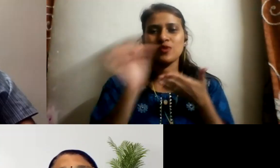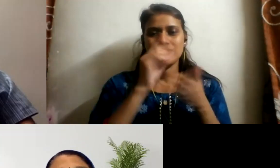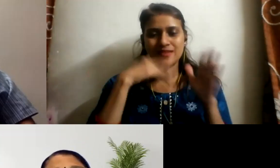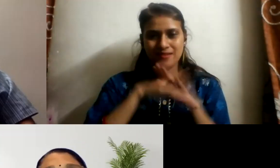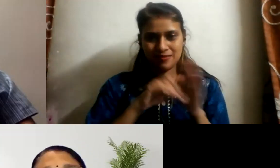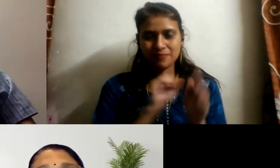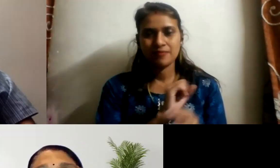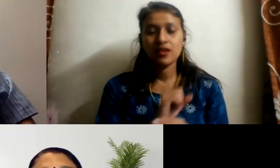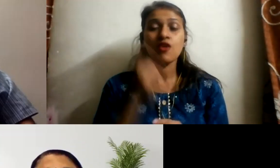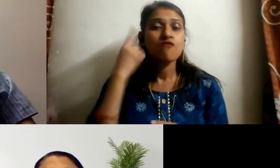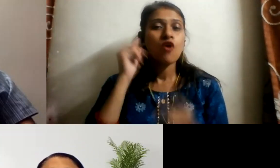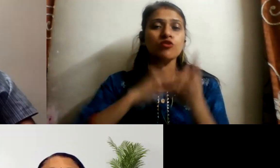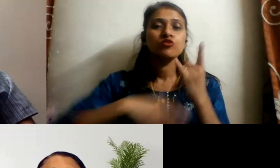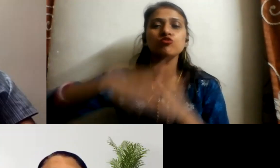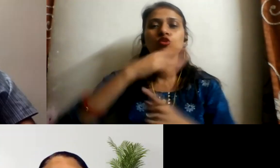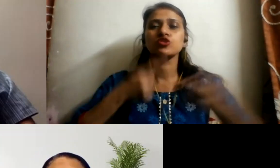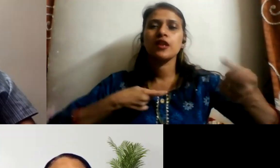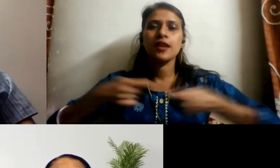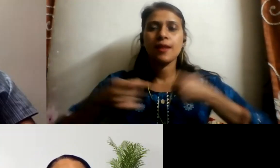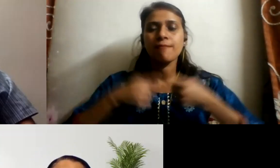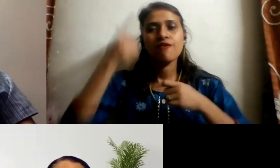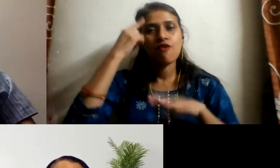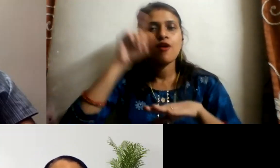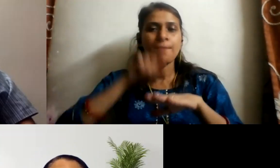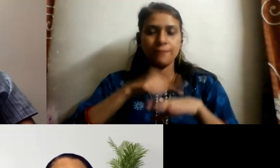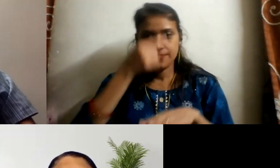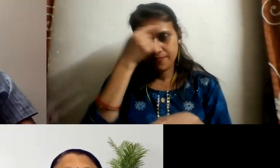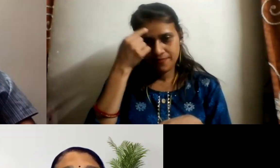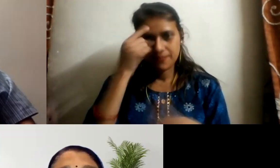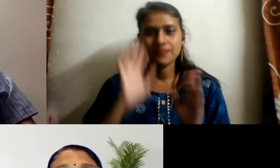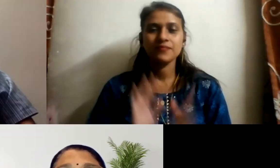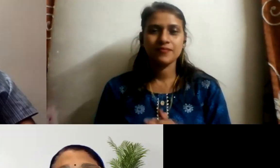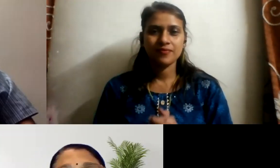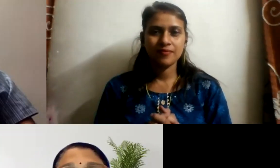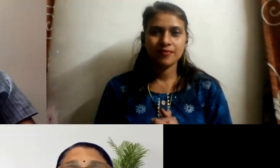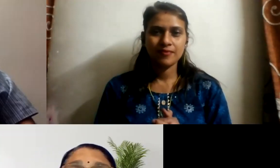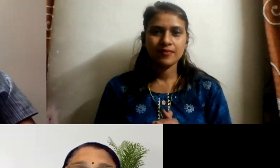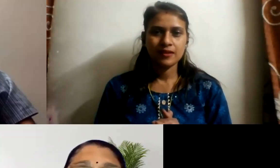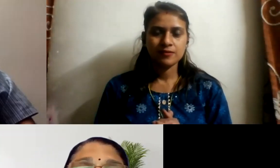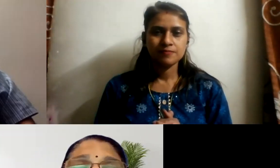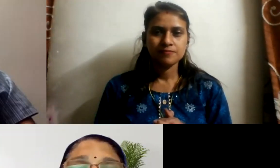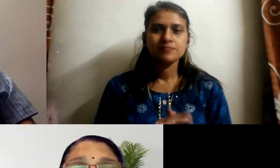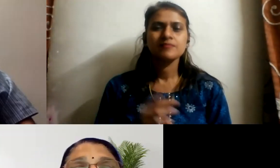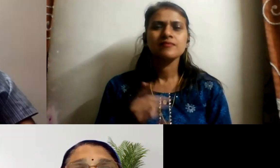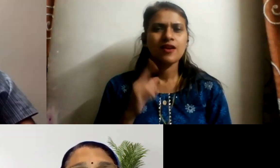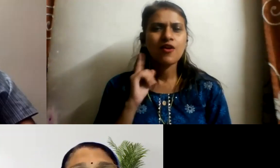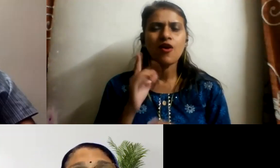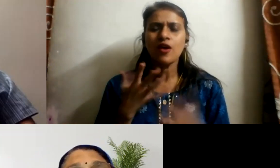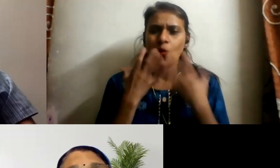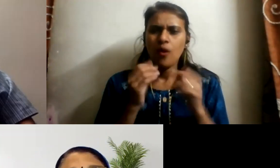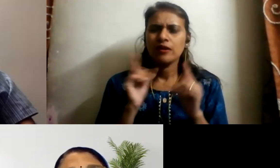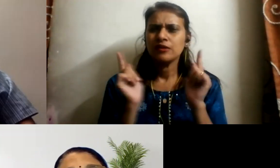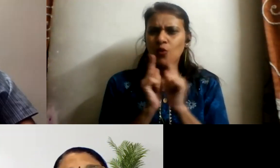social entrepreneurship, the concepts, the opportunity. I think I have very little in the outside world, but still I would like to